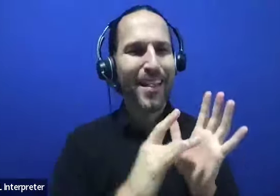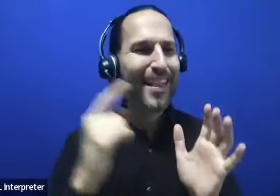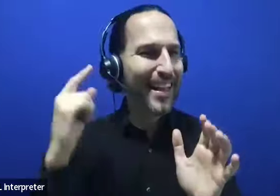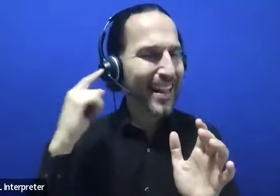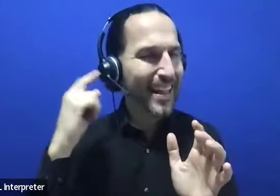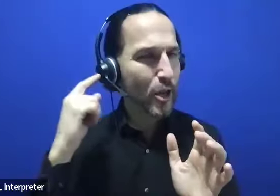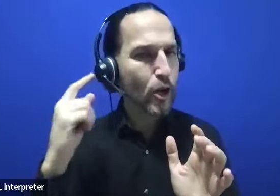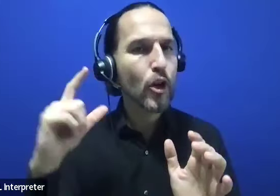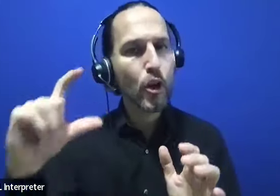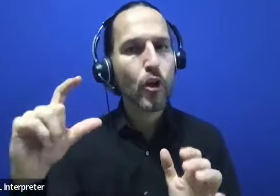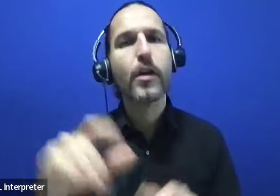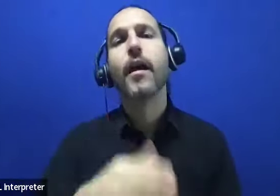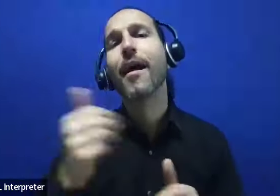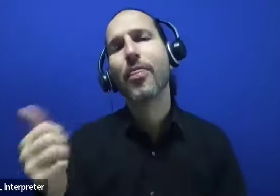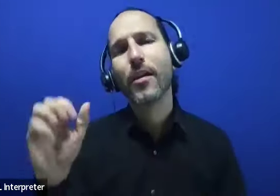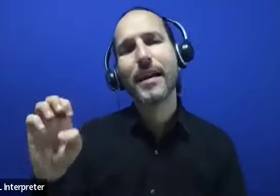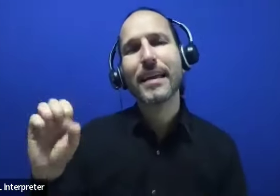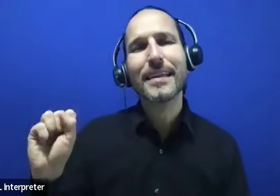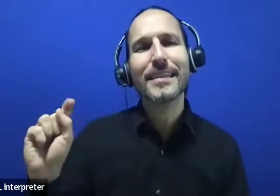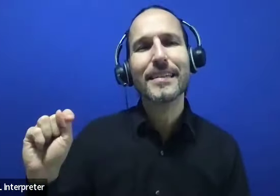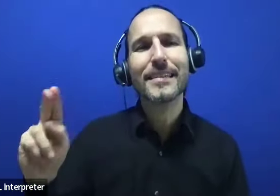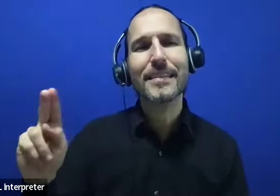And I said before, the eustachian tubes